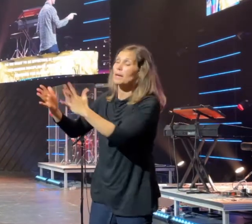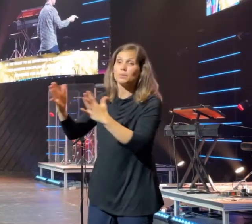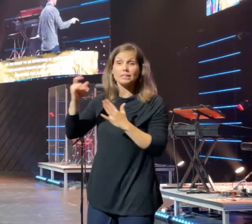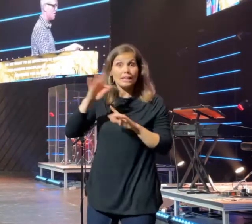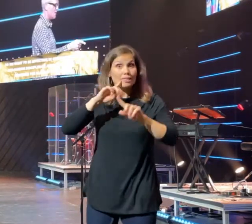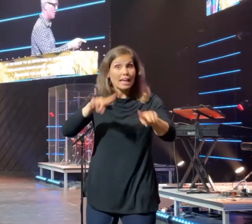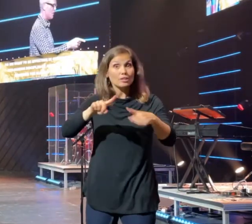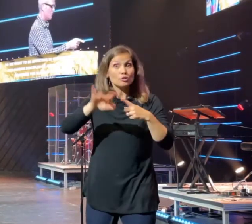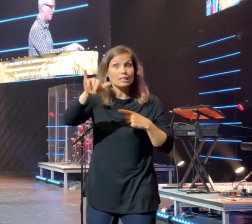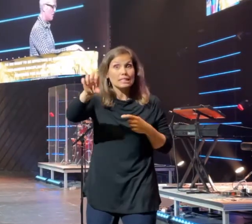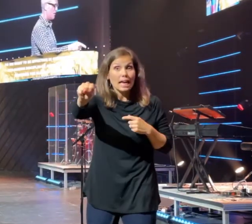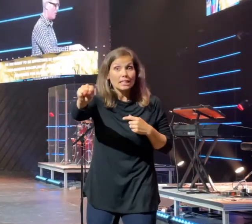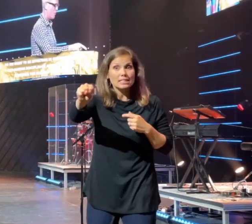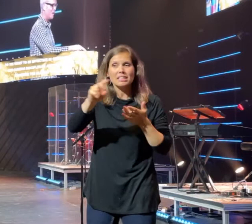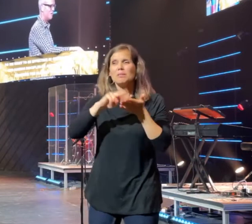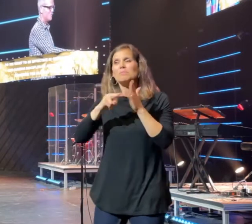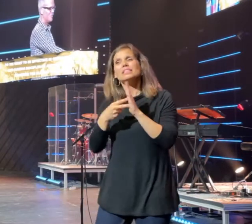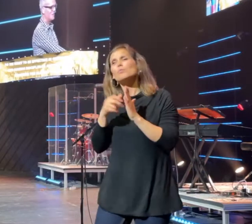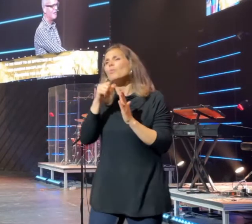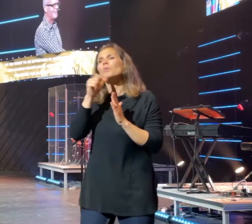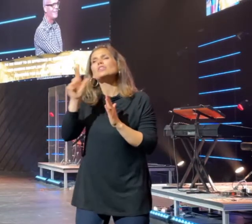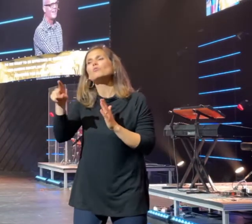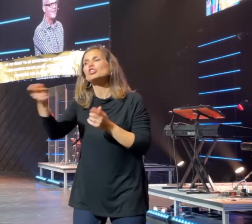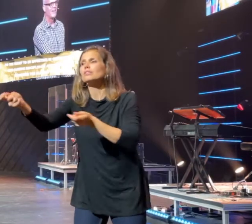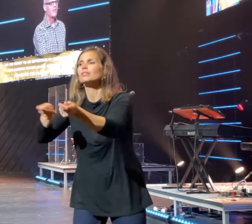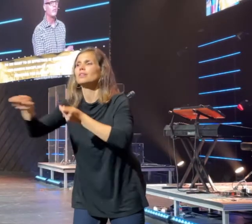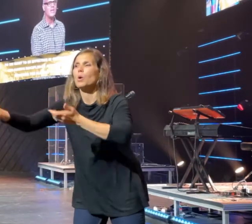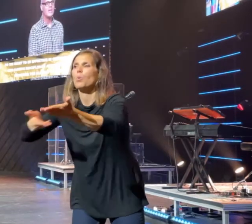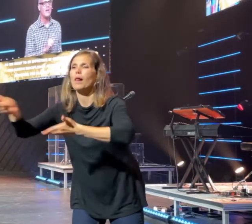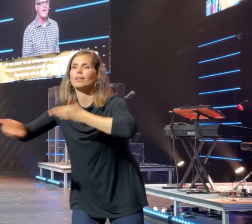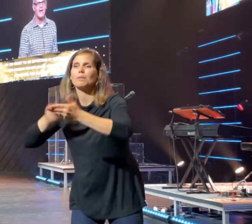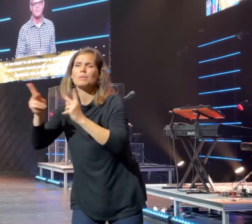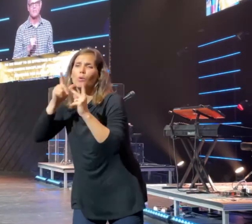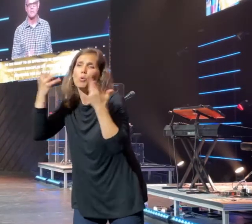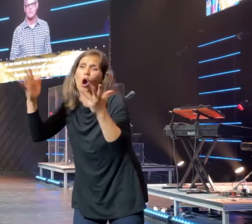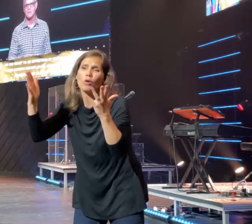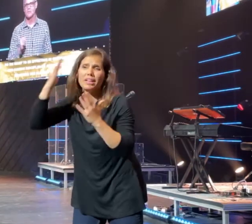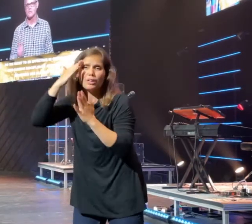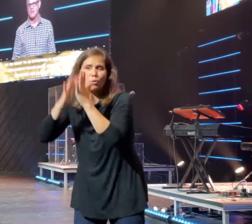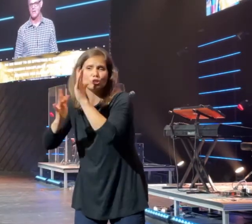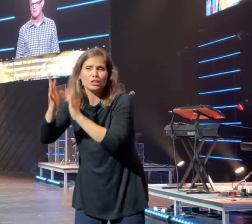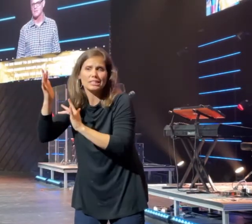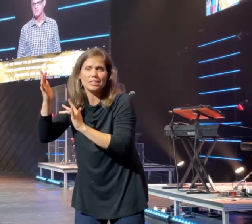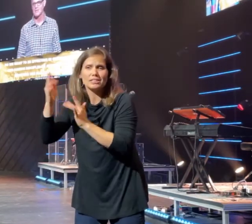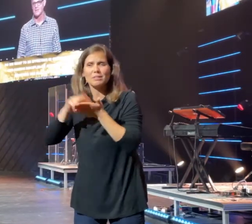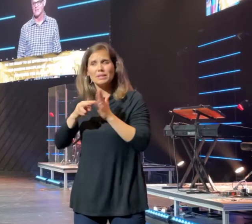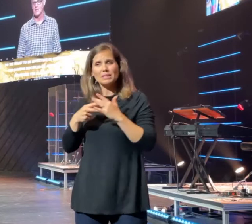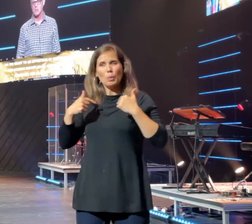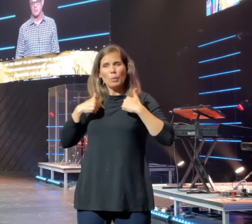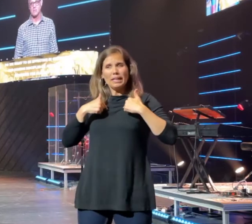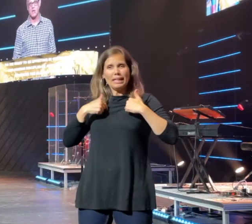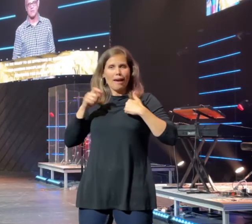just reaching the already converted, then we have to change.